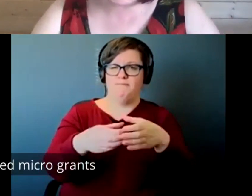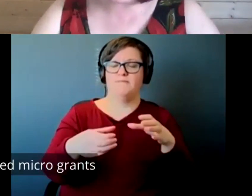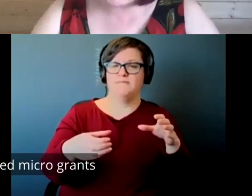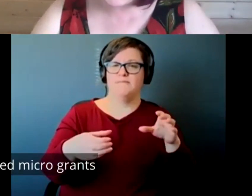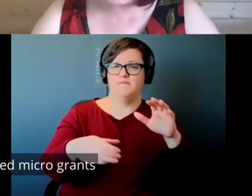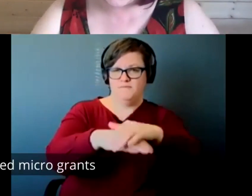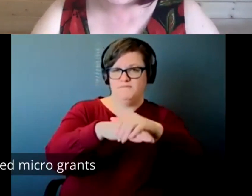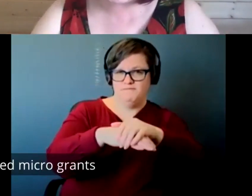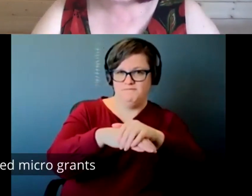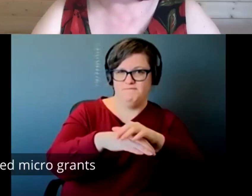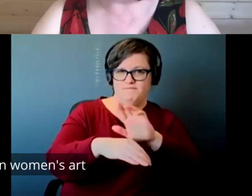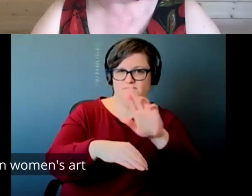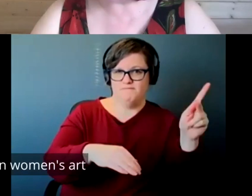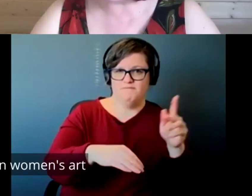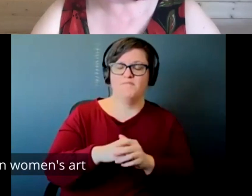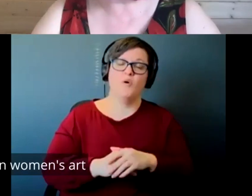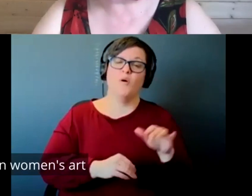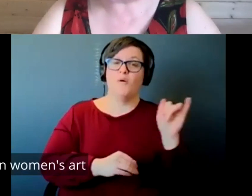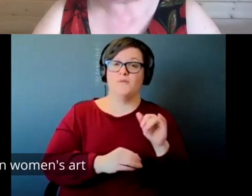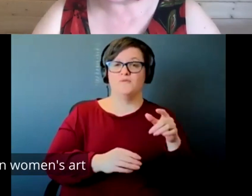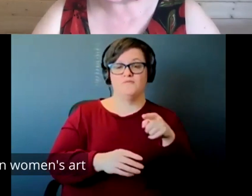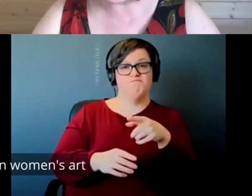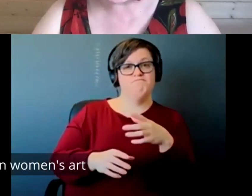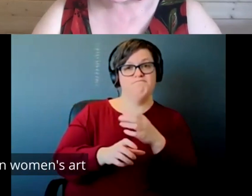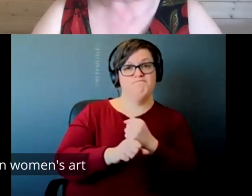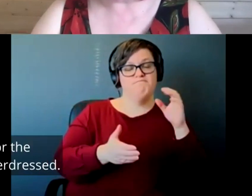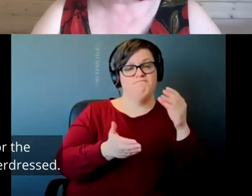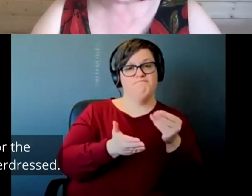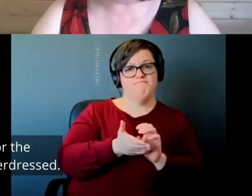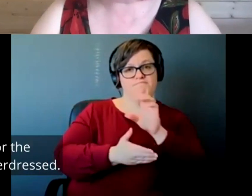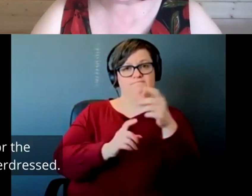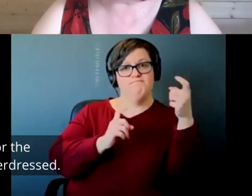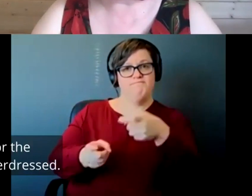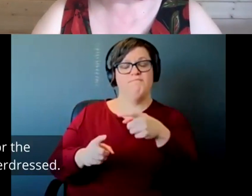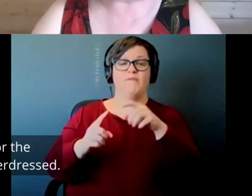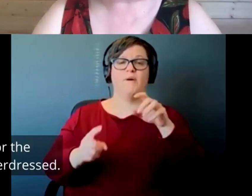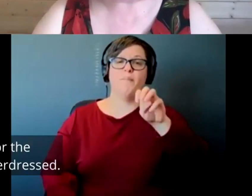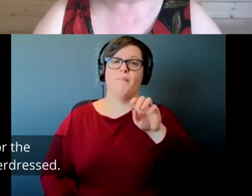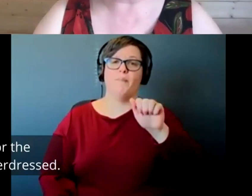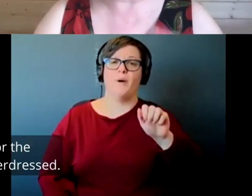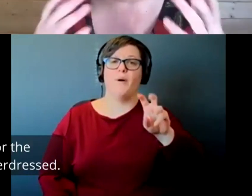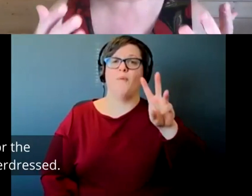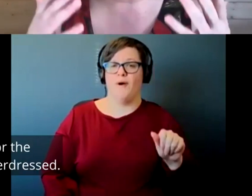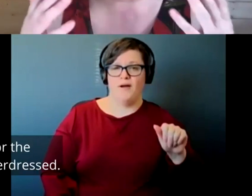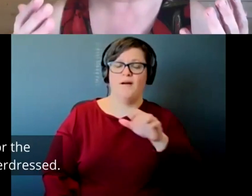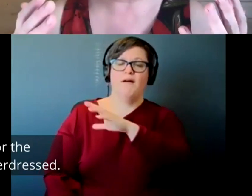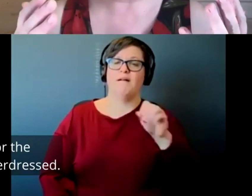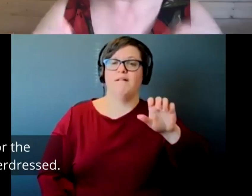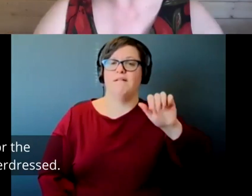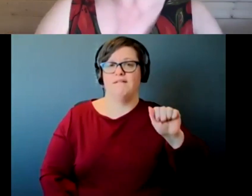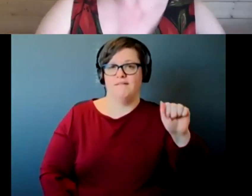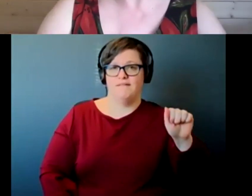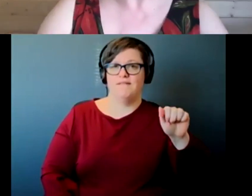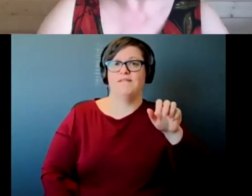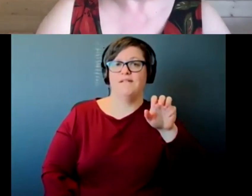recently awarded microgrants from Mentoring Artists in Women's Art and AANM for the completion of Overdressed.